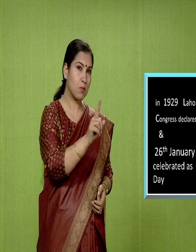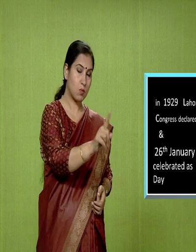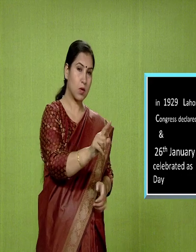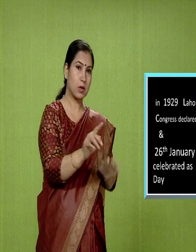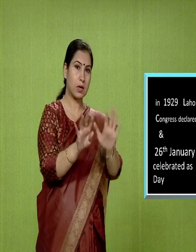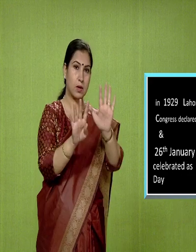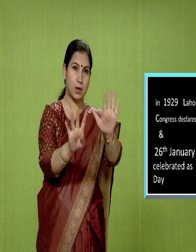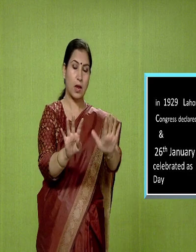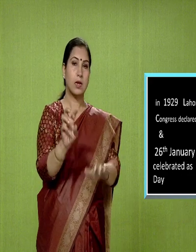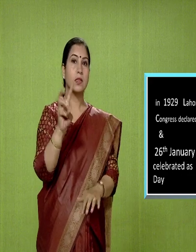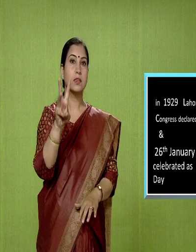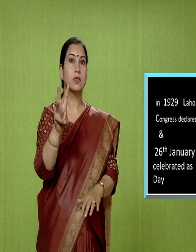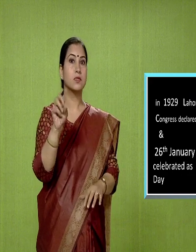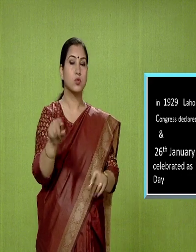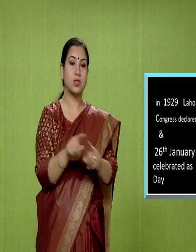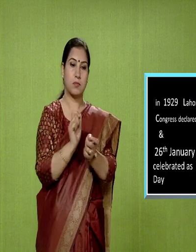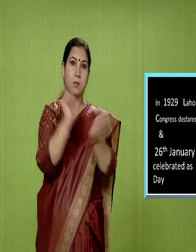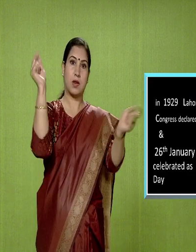as the Independence Day?